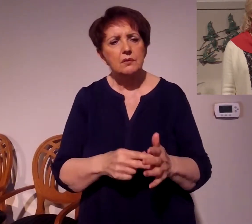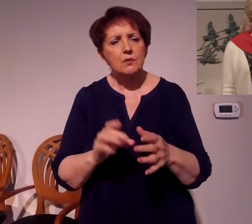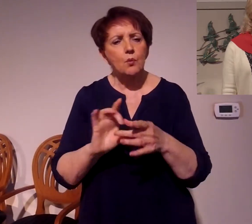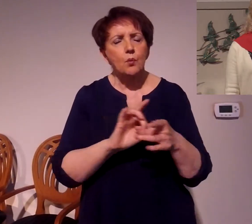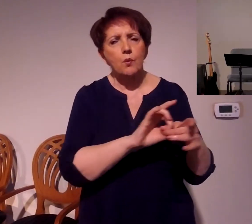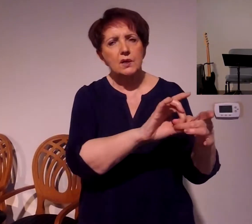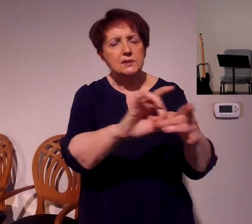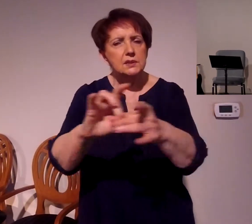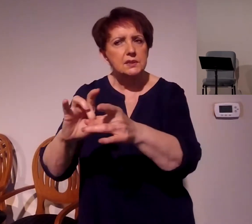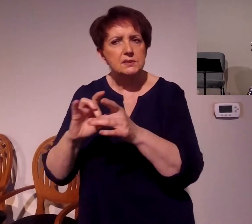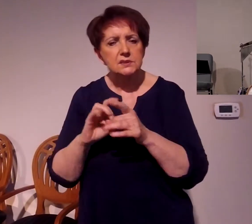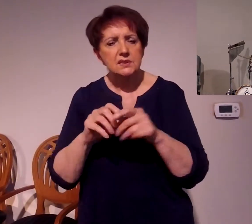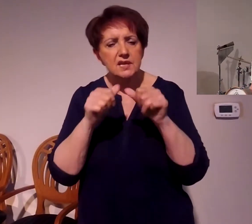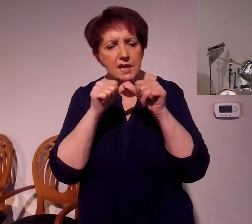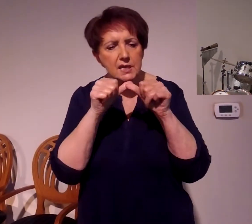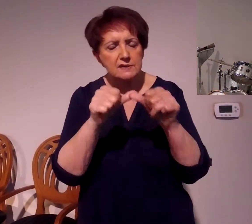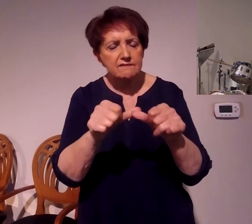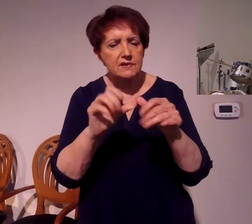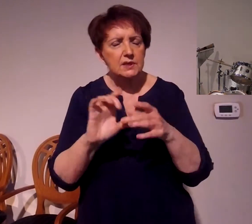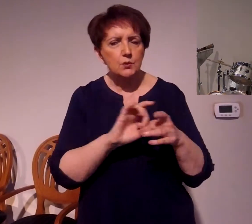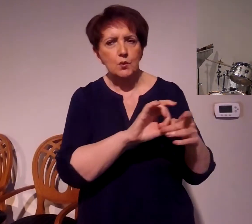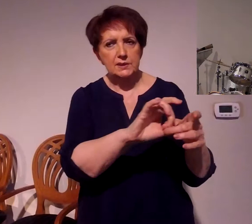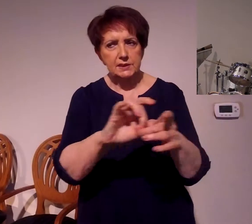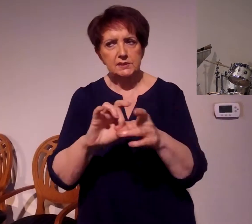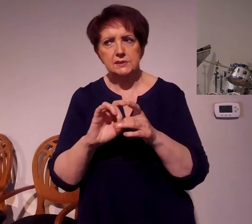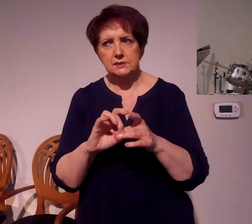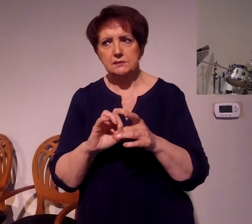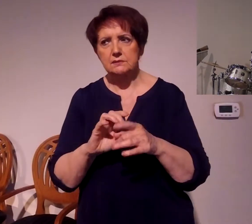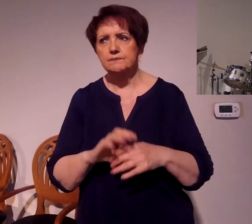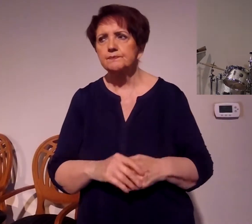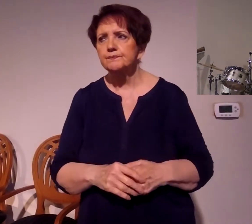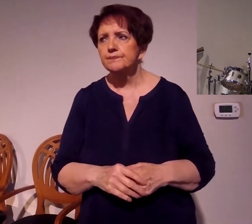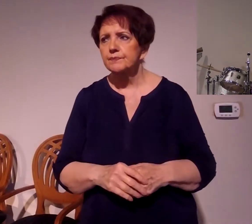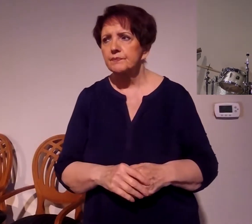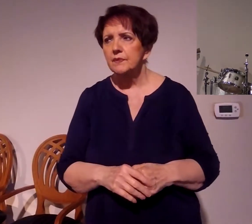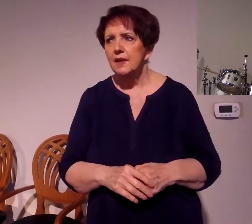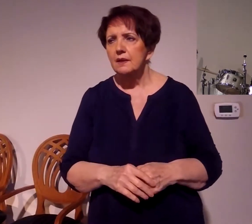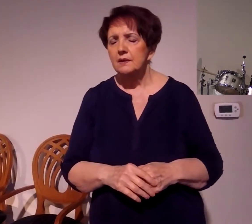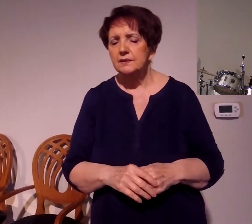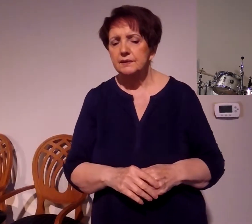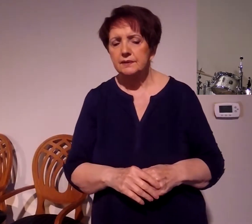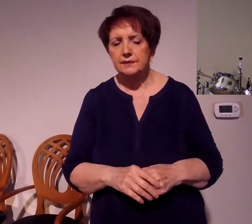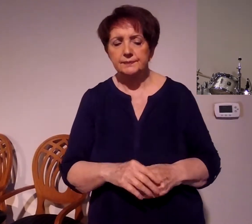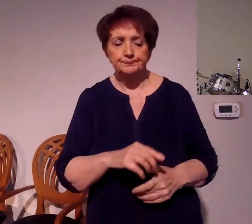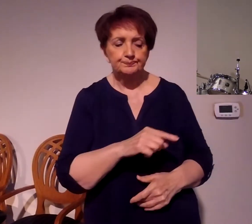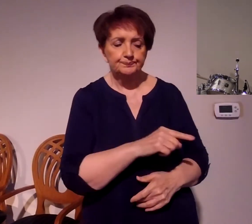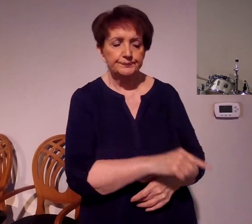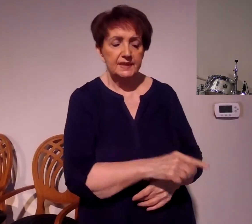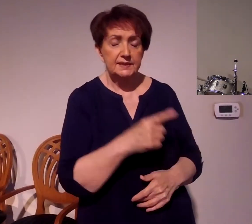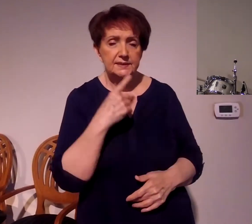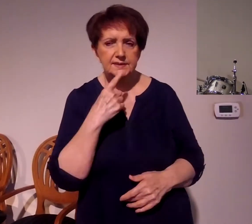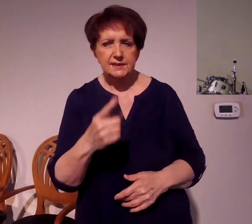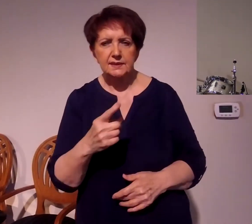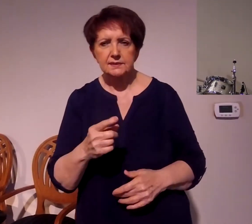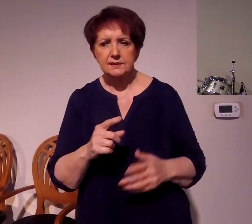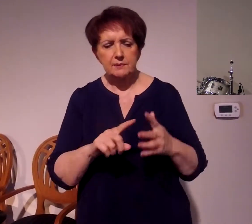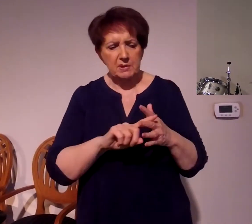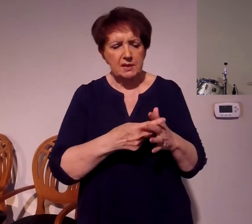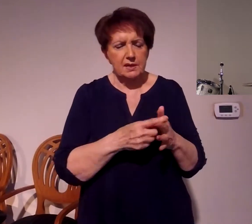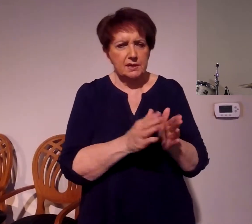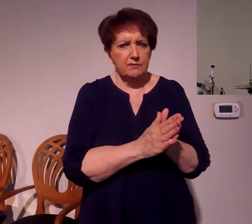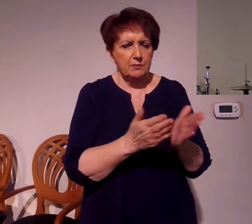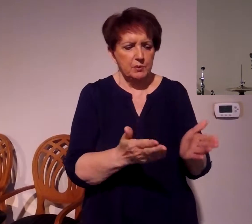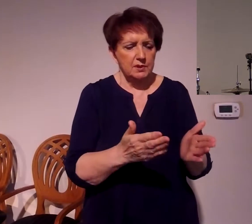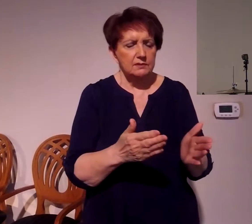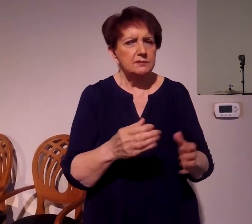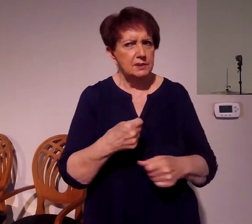oneness, an infinite oneness. So he says something way back here in the back of the book that just made me